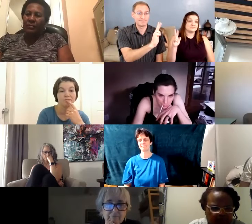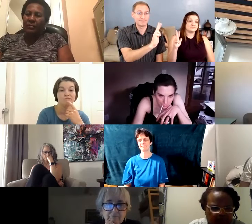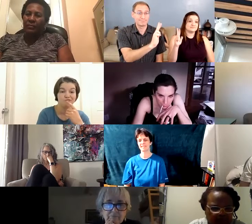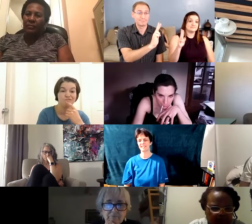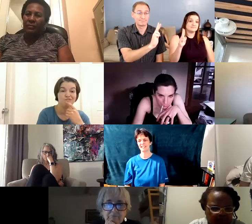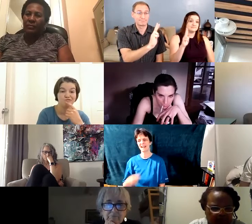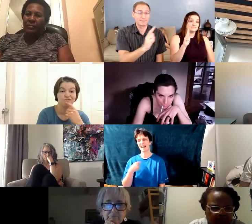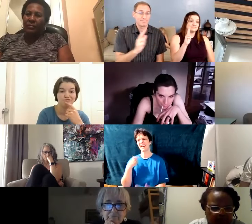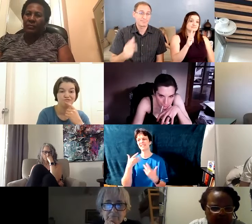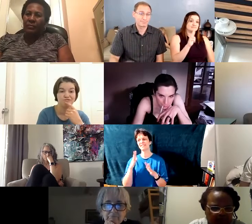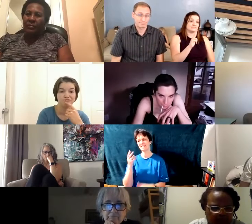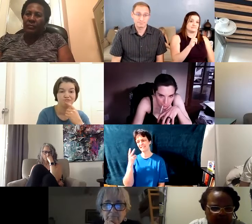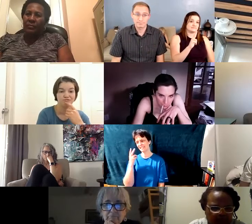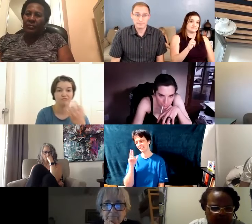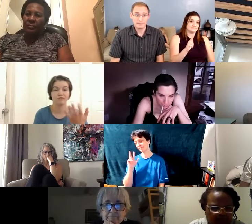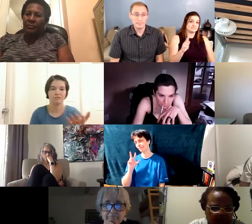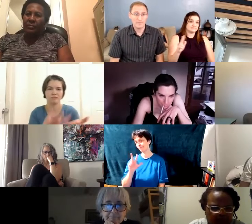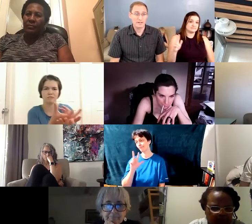true.